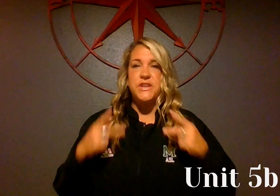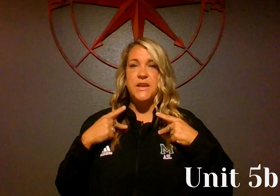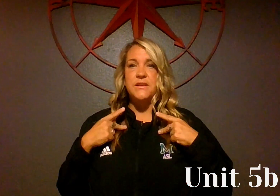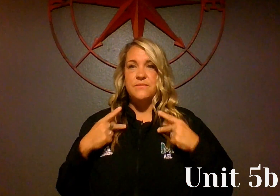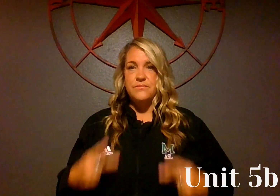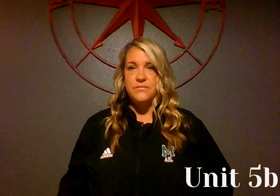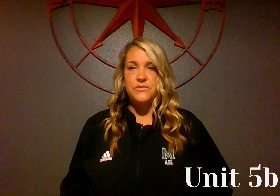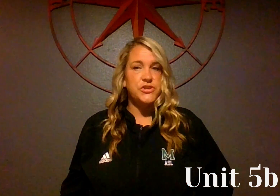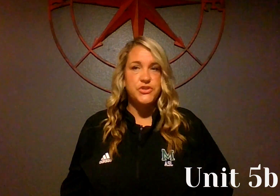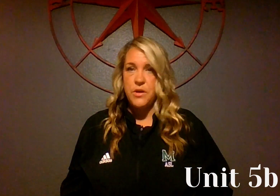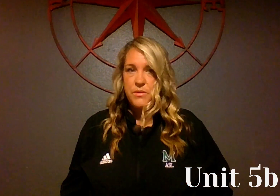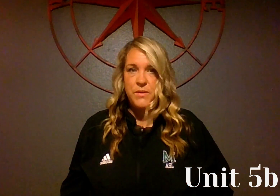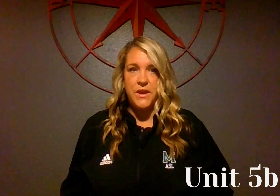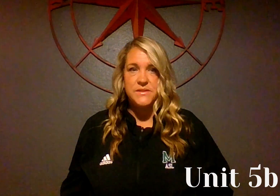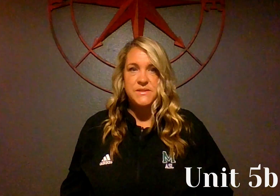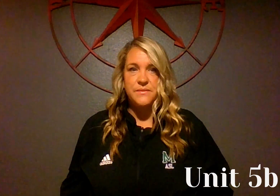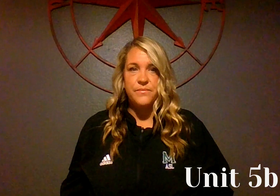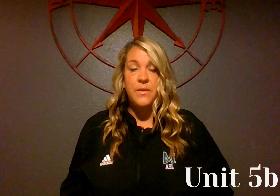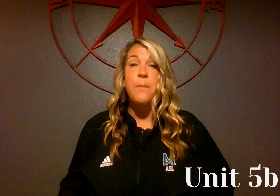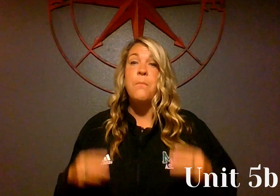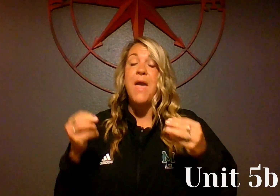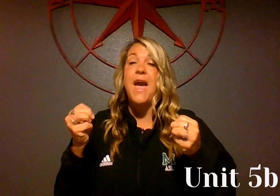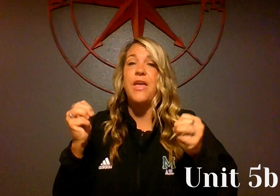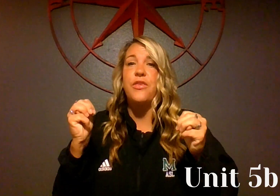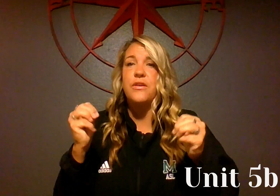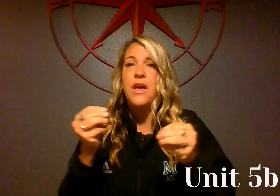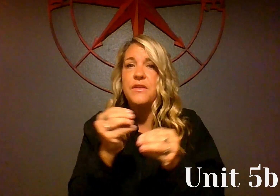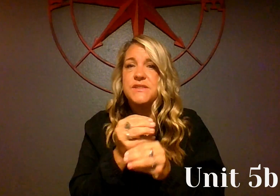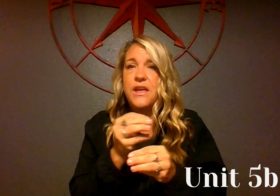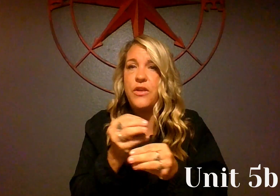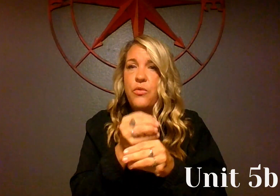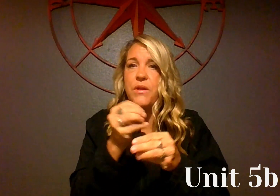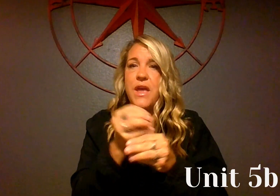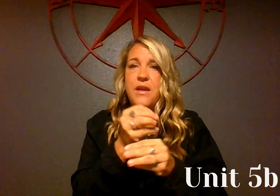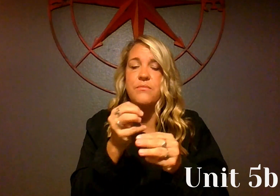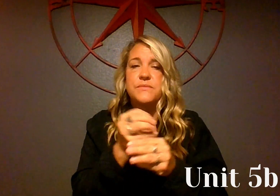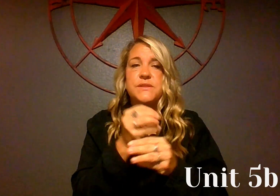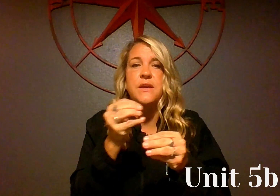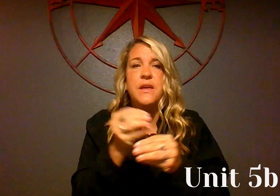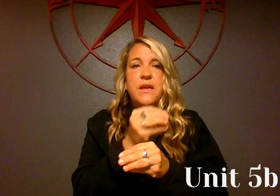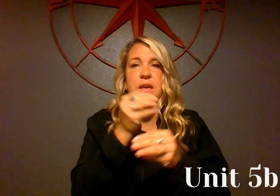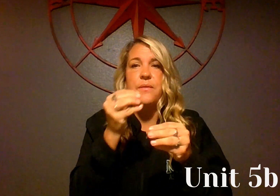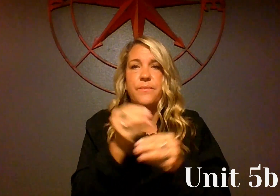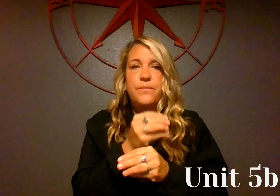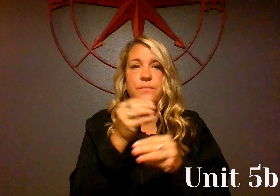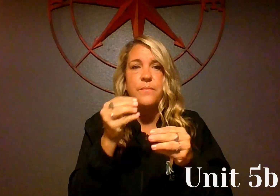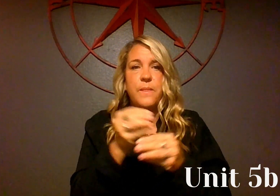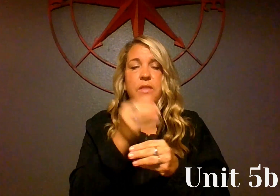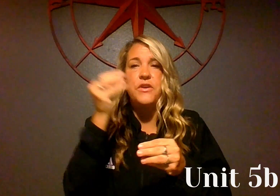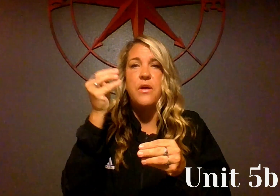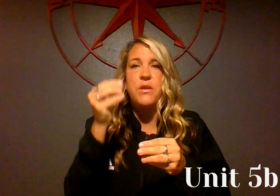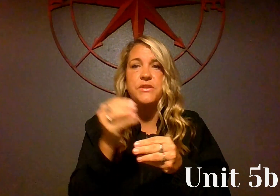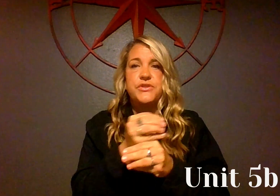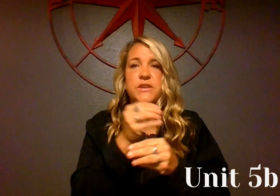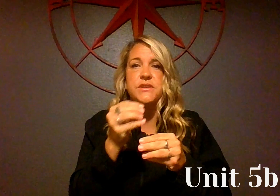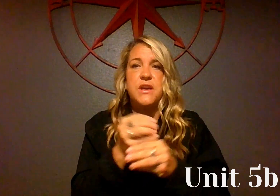Physiology, just drop the P's. Math, kind of slightly open M's. The dominant strikes on top of